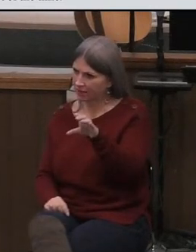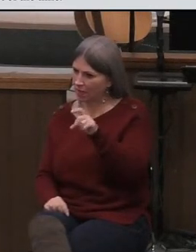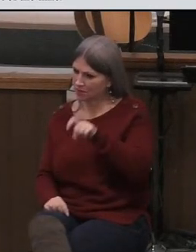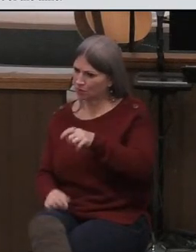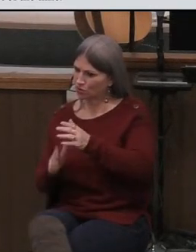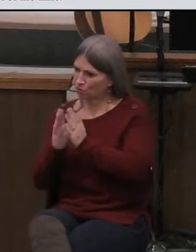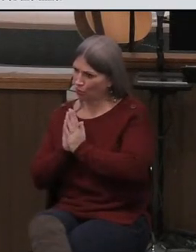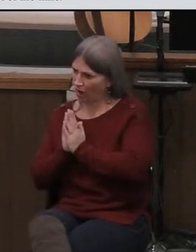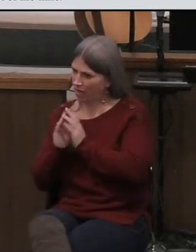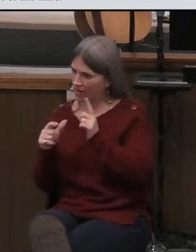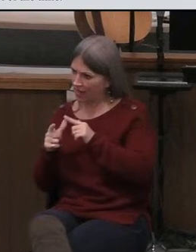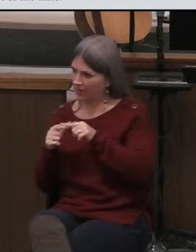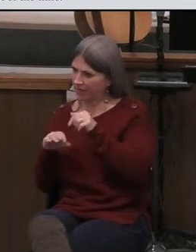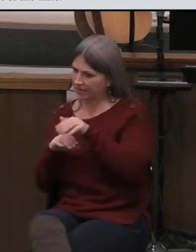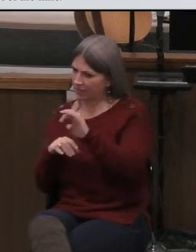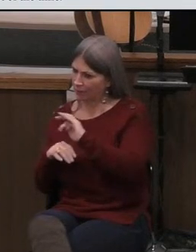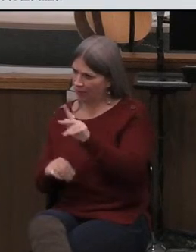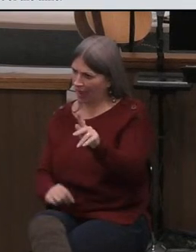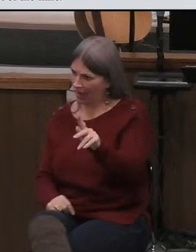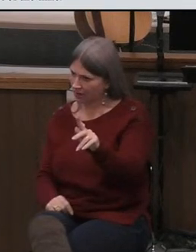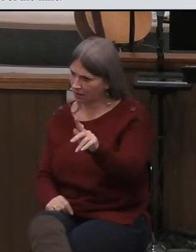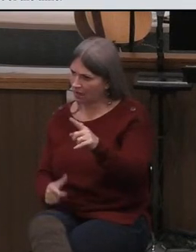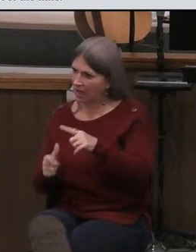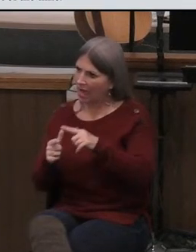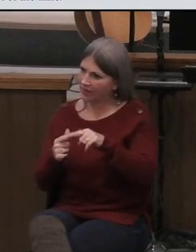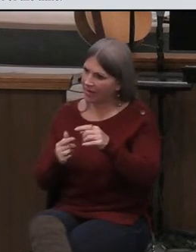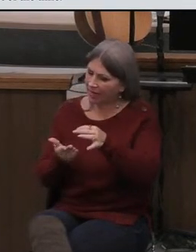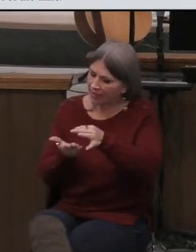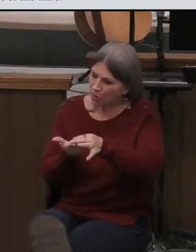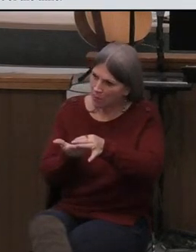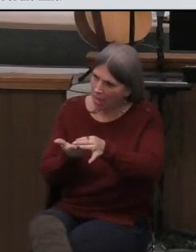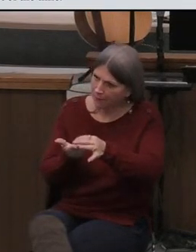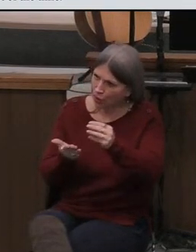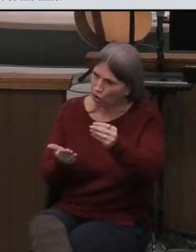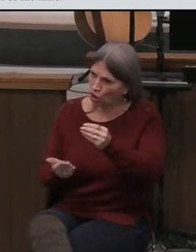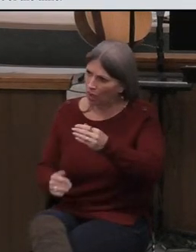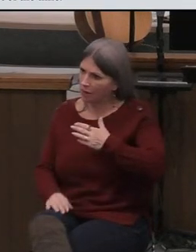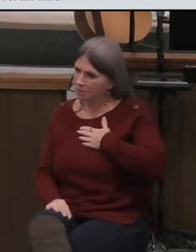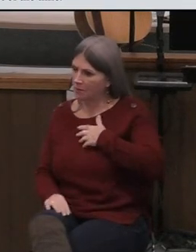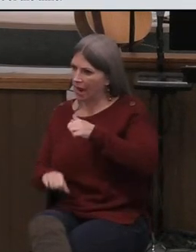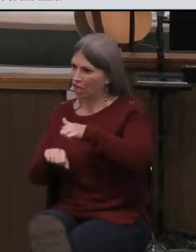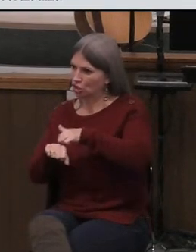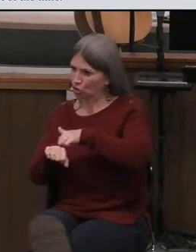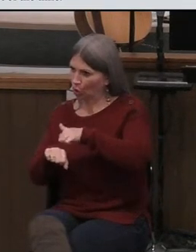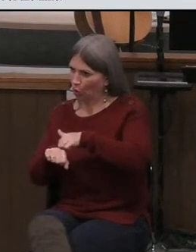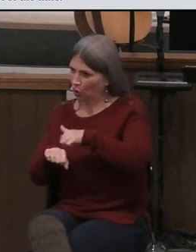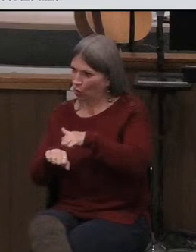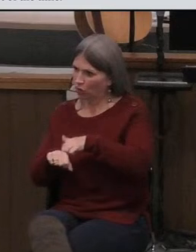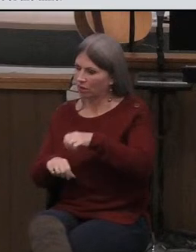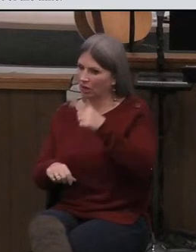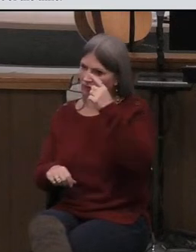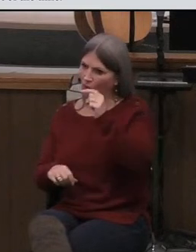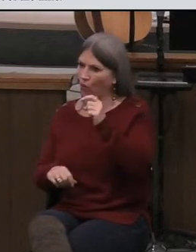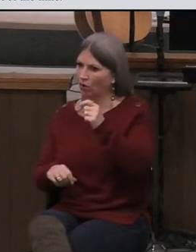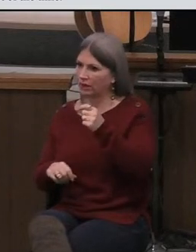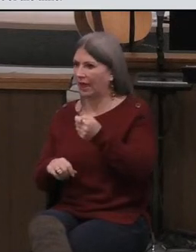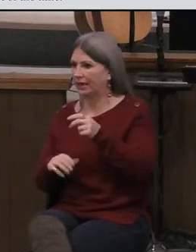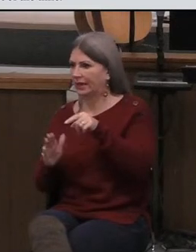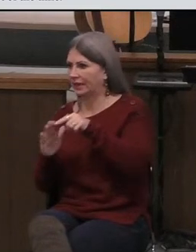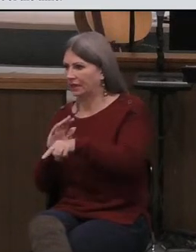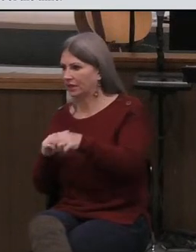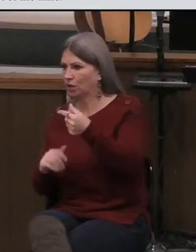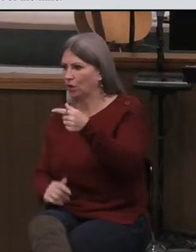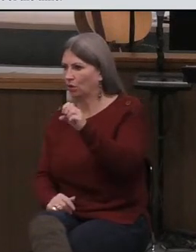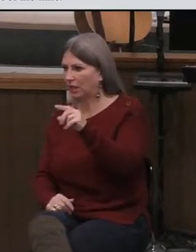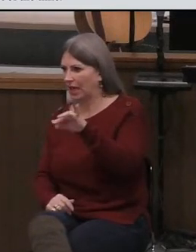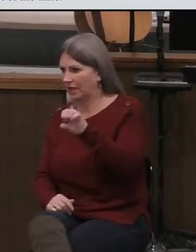send it back in. Then I got a little bitty pebble, which is my stone to slay Goliath. This went